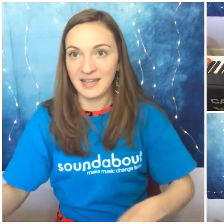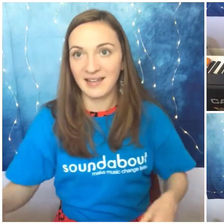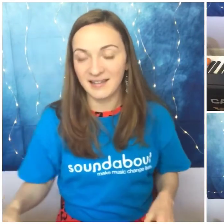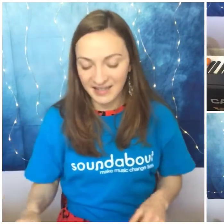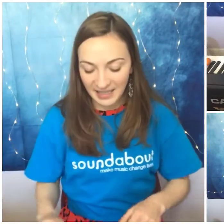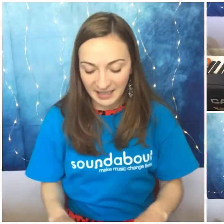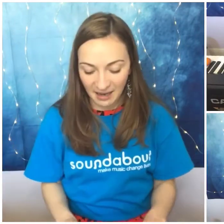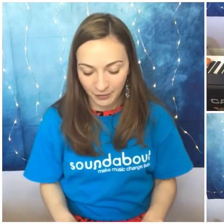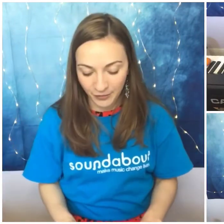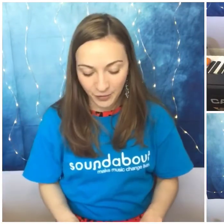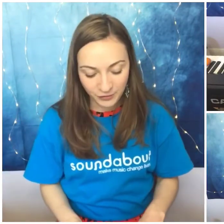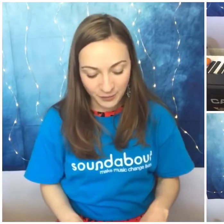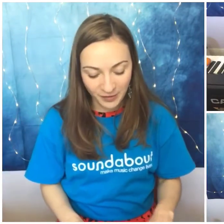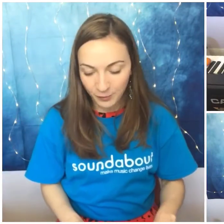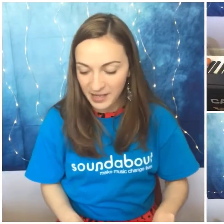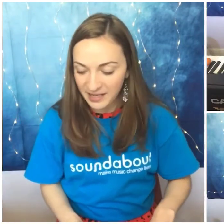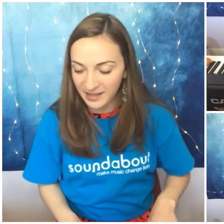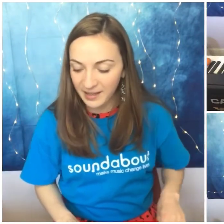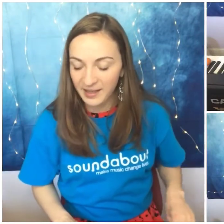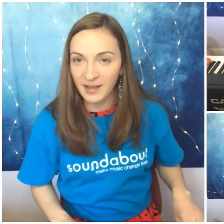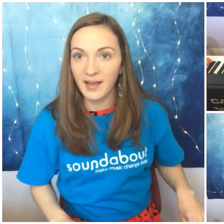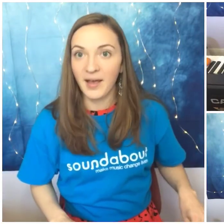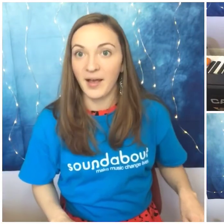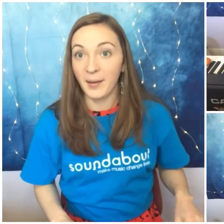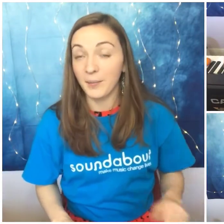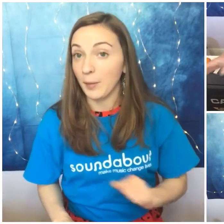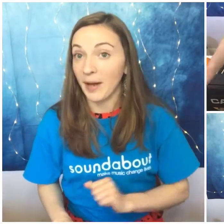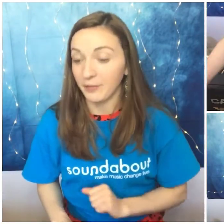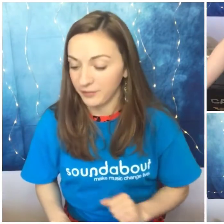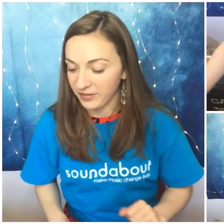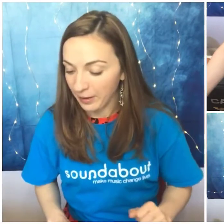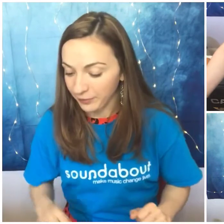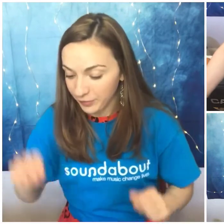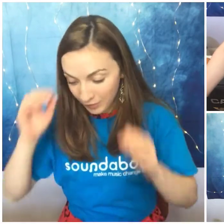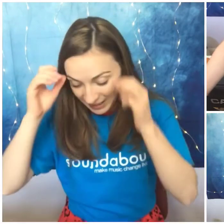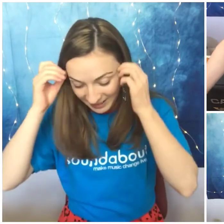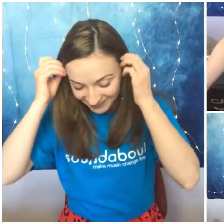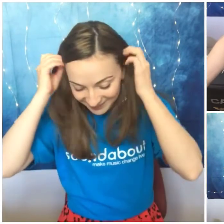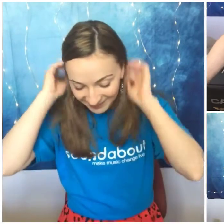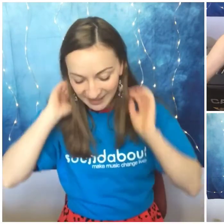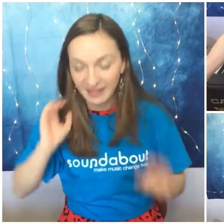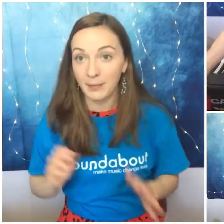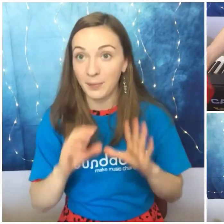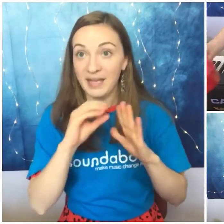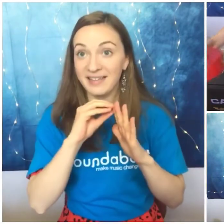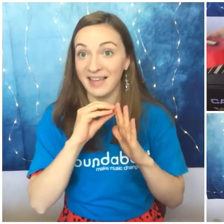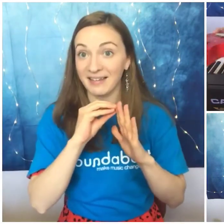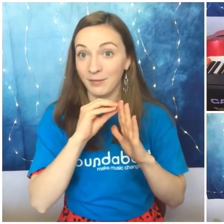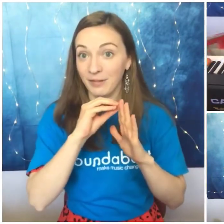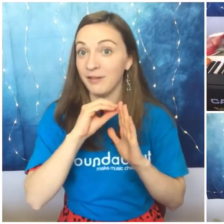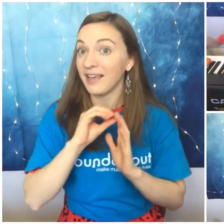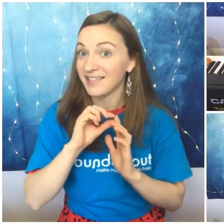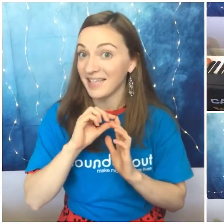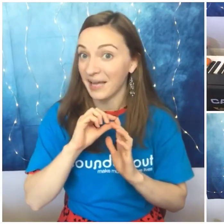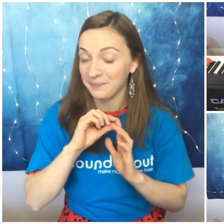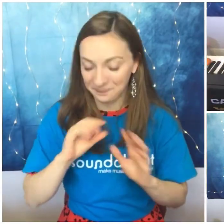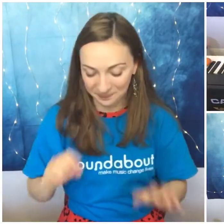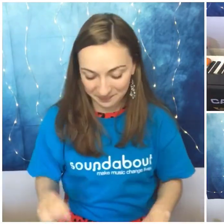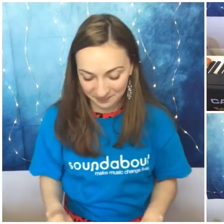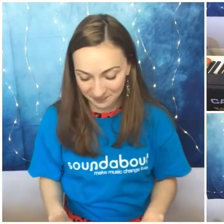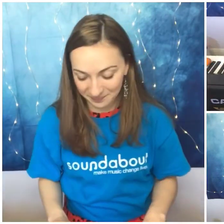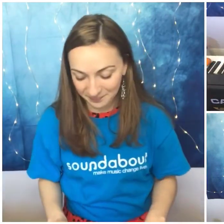be singing our song from this week. We're bound for South Australia. And I think Pete sang this with you